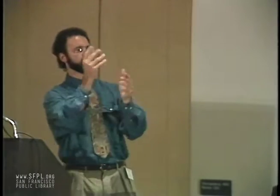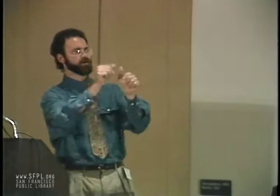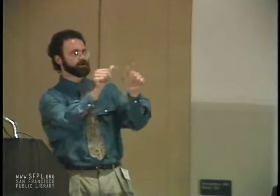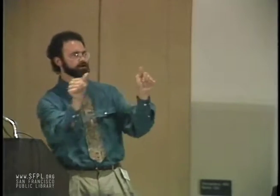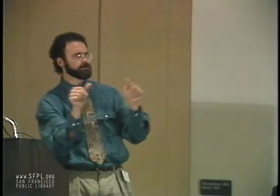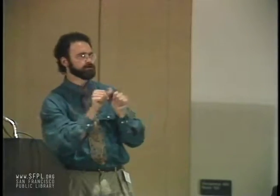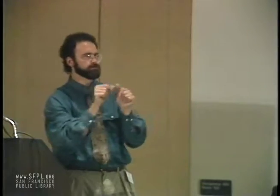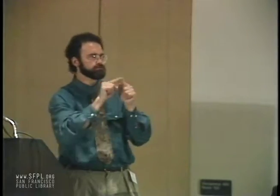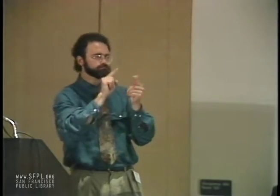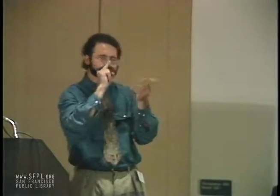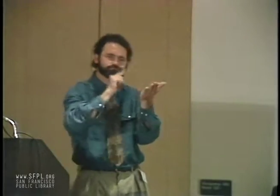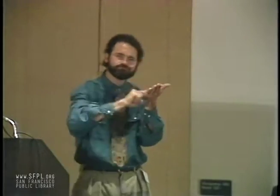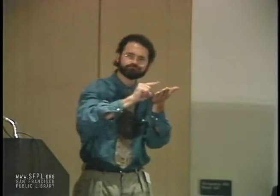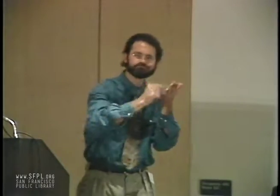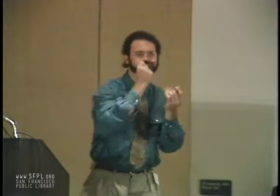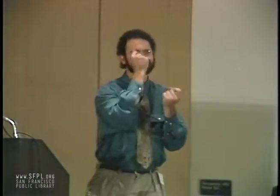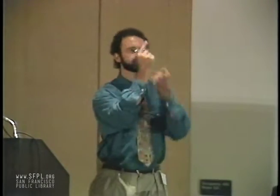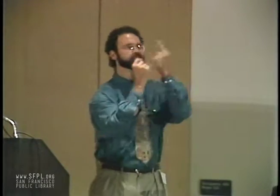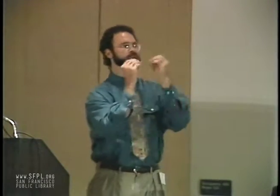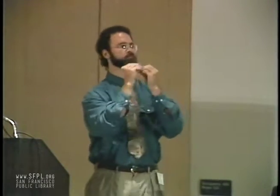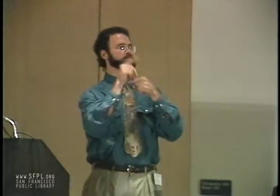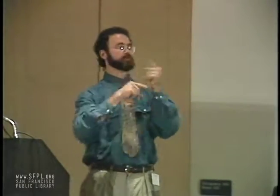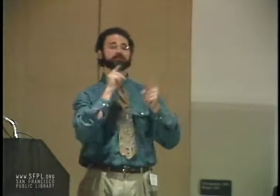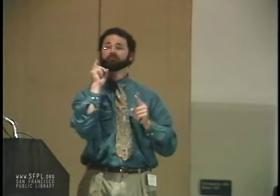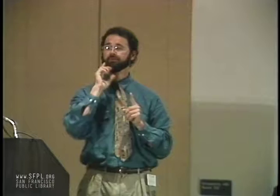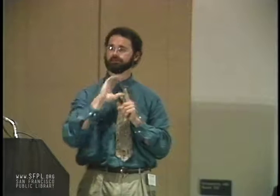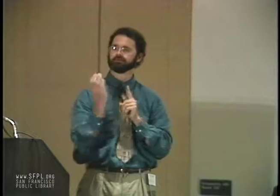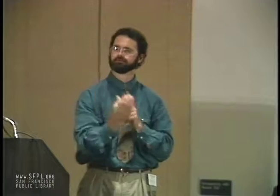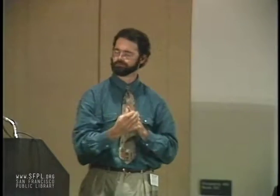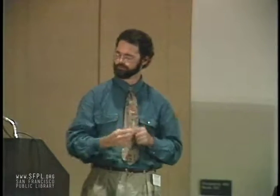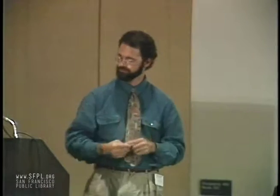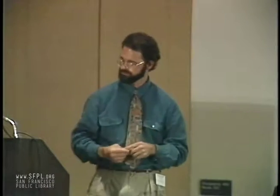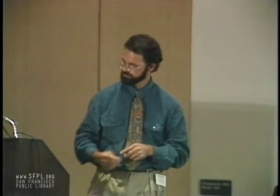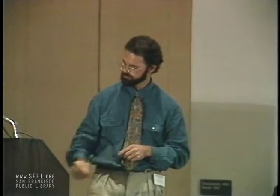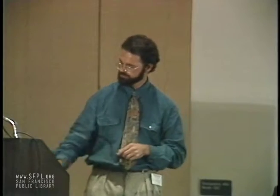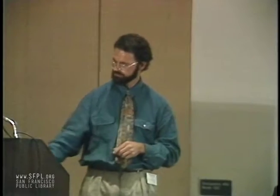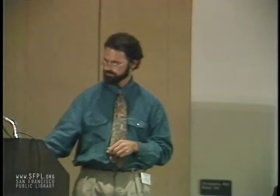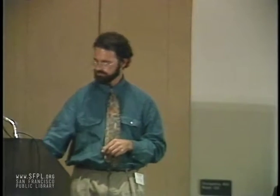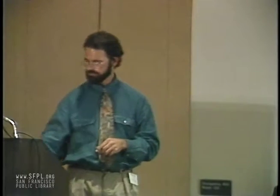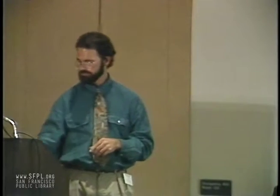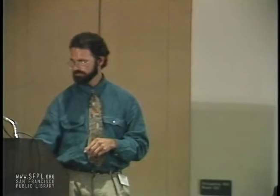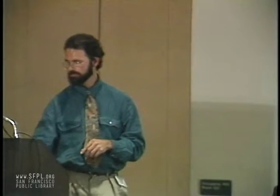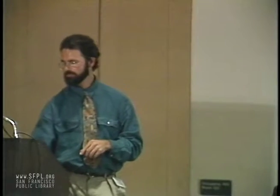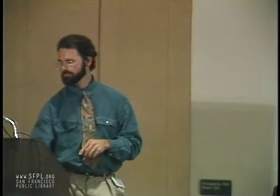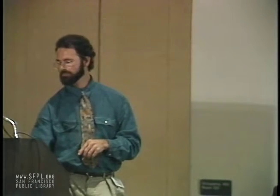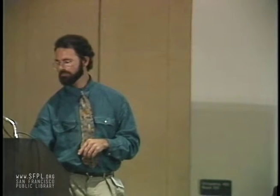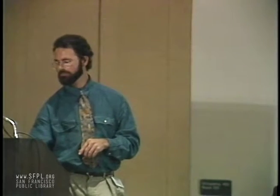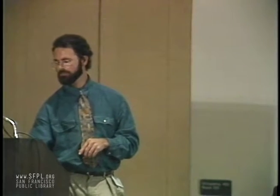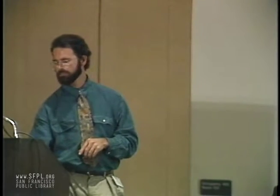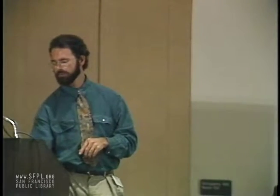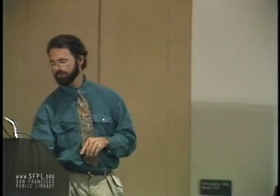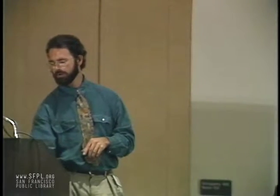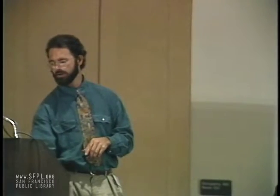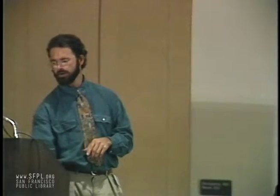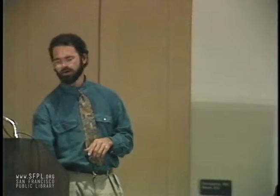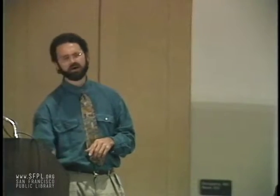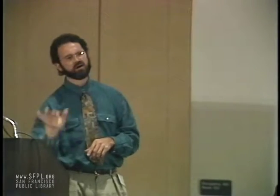world accessible. It's a common theme that you see throughout the artwork of the community. And that helps us to